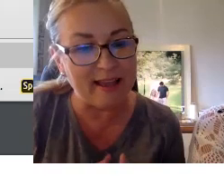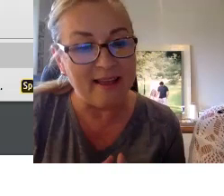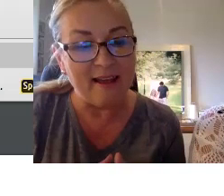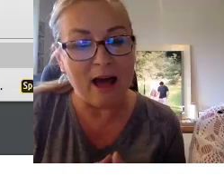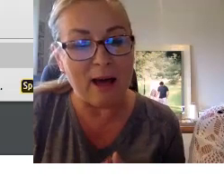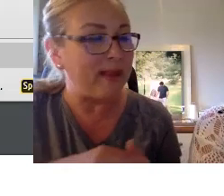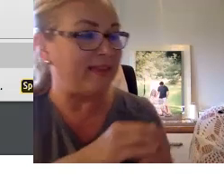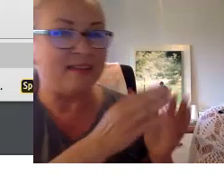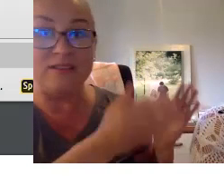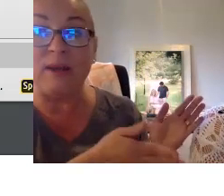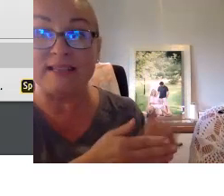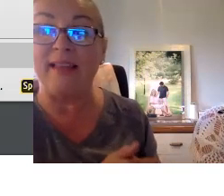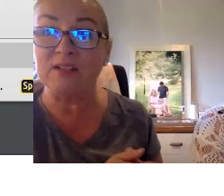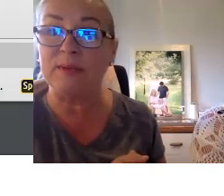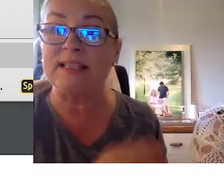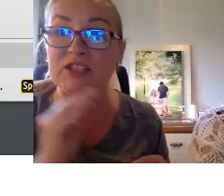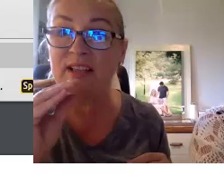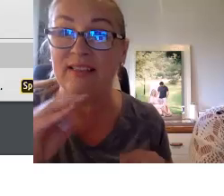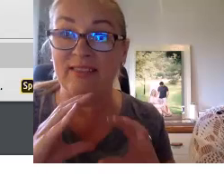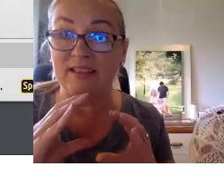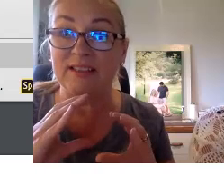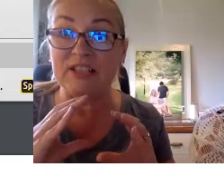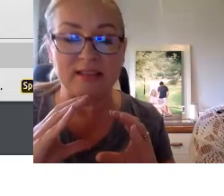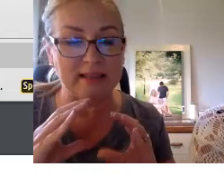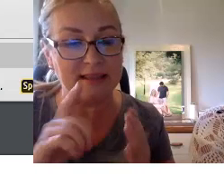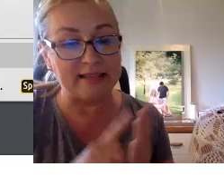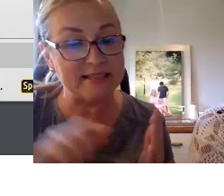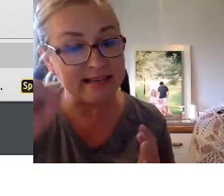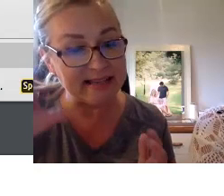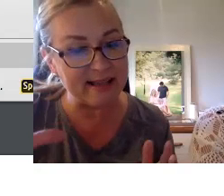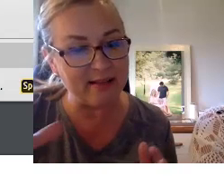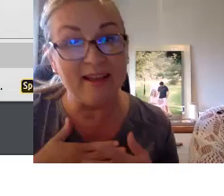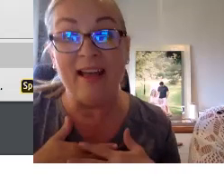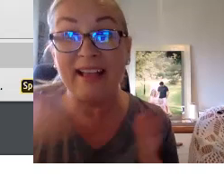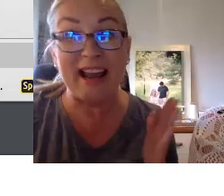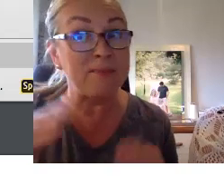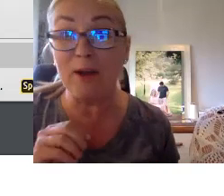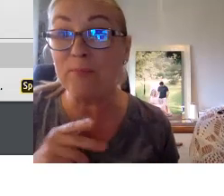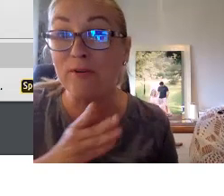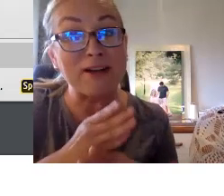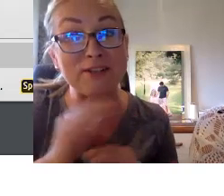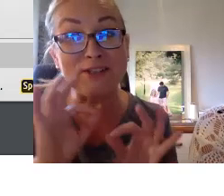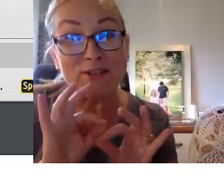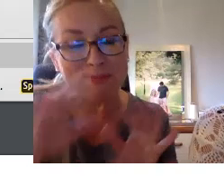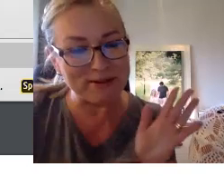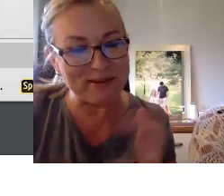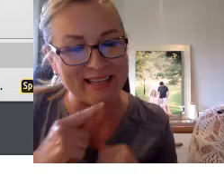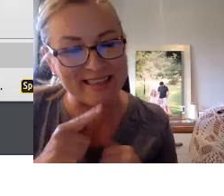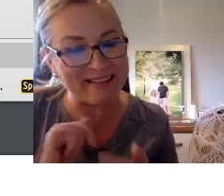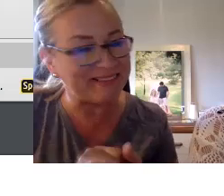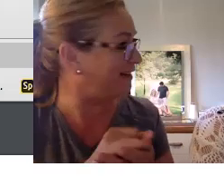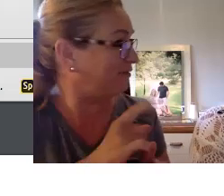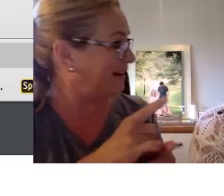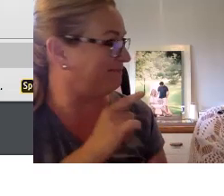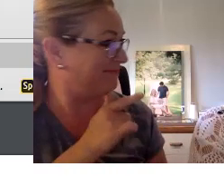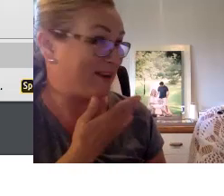speaking, and then the rest, Aleks will be teaching the lessons in ASL. Again, I'm not a professional interpreter. I want to get